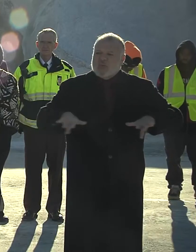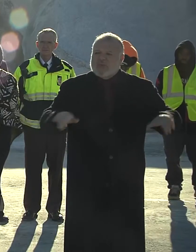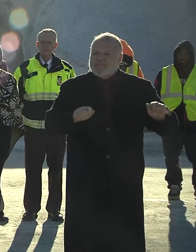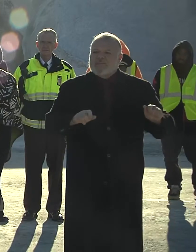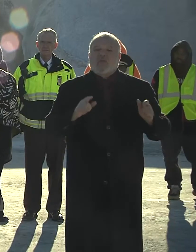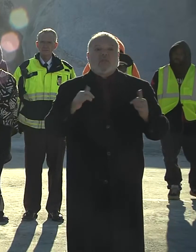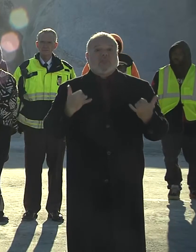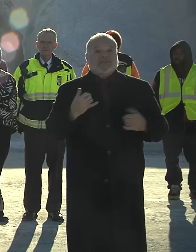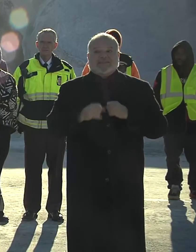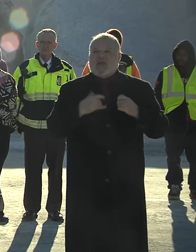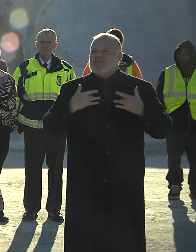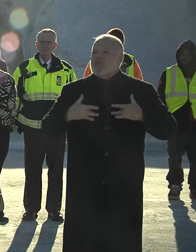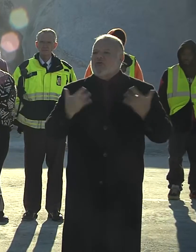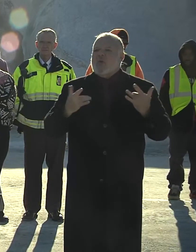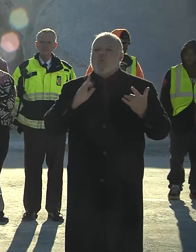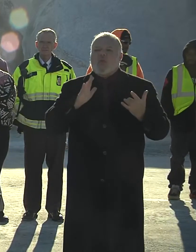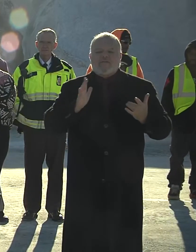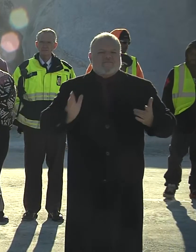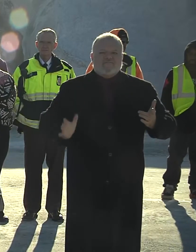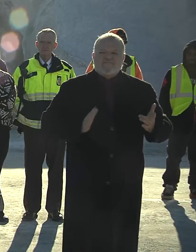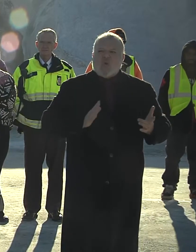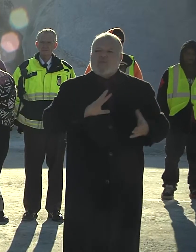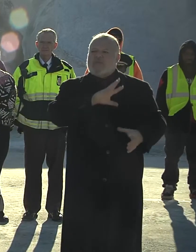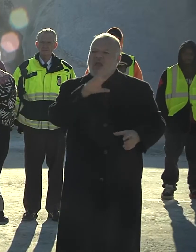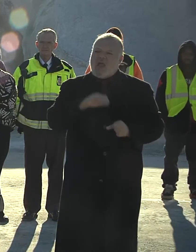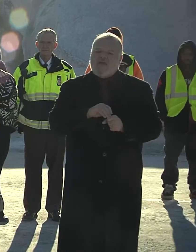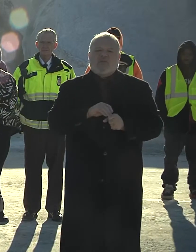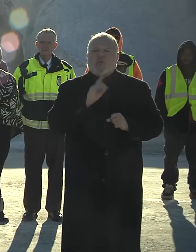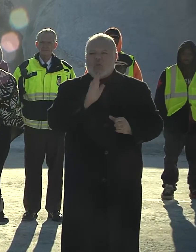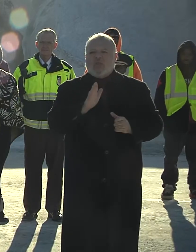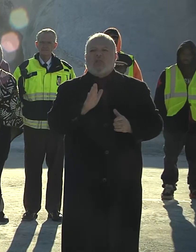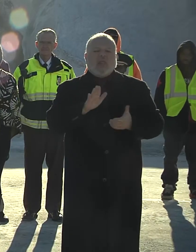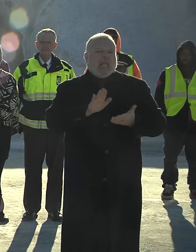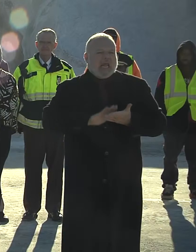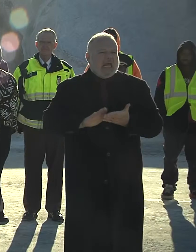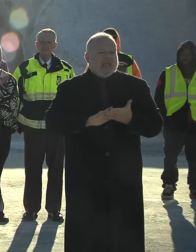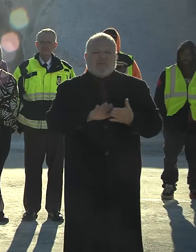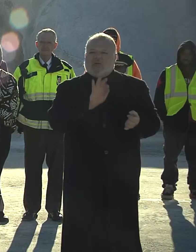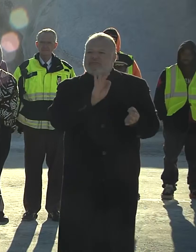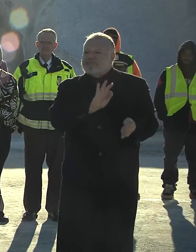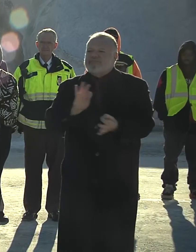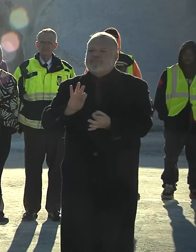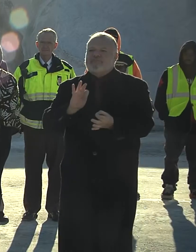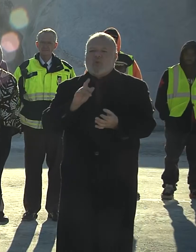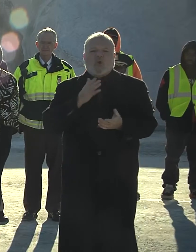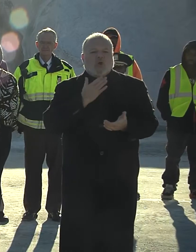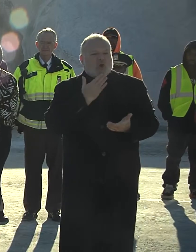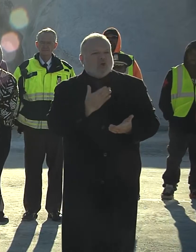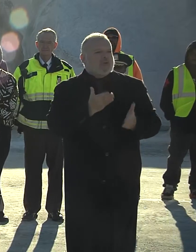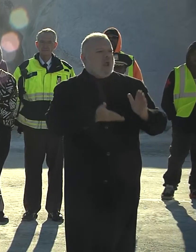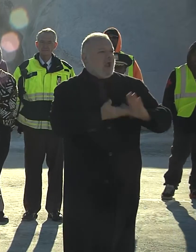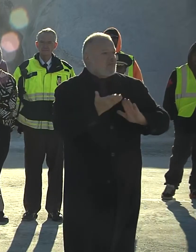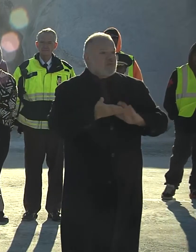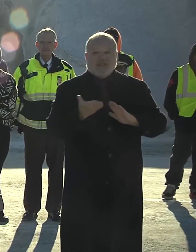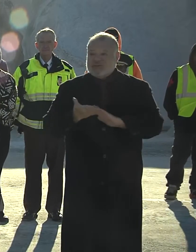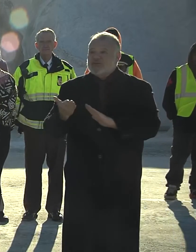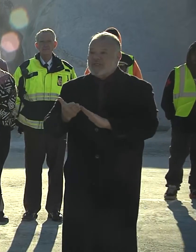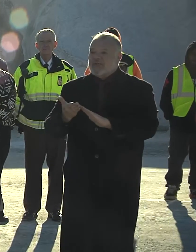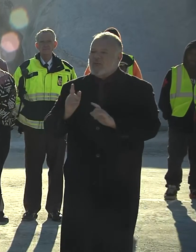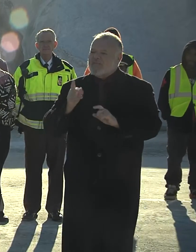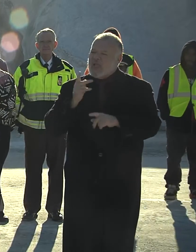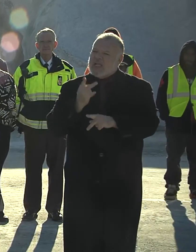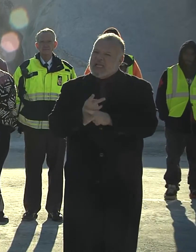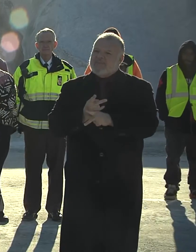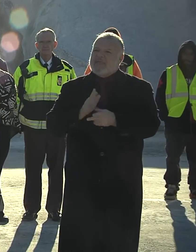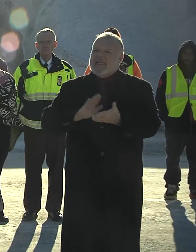become a formal part of our snow clearing operation in our post-storm phase. We will have additional pieces of small equipment